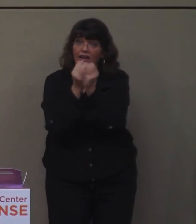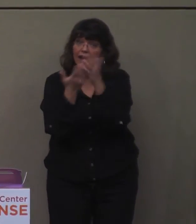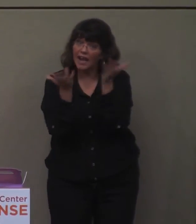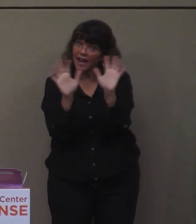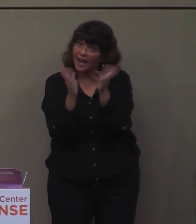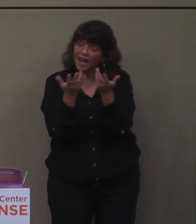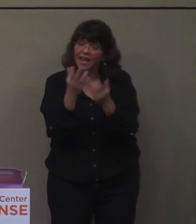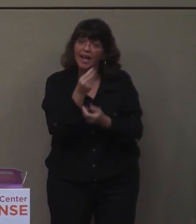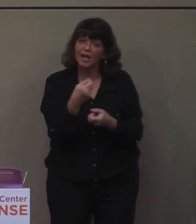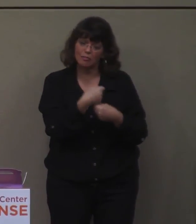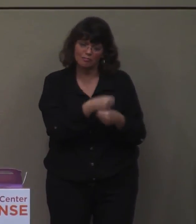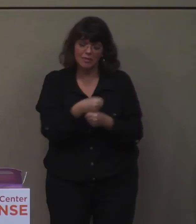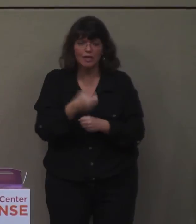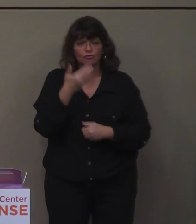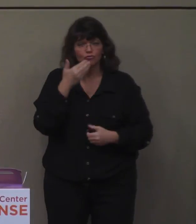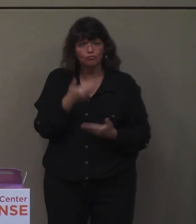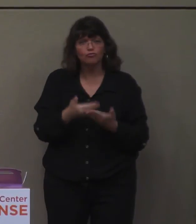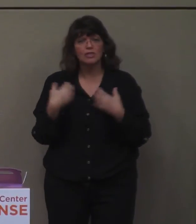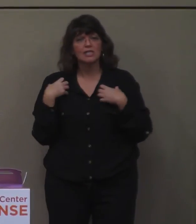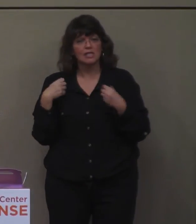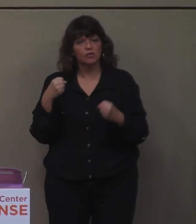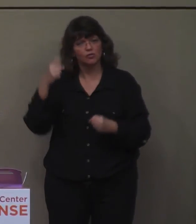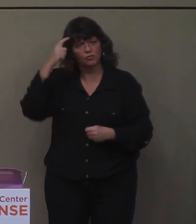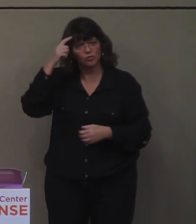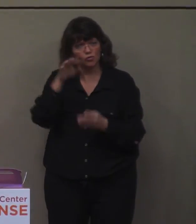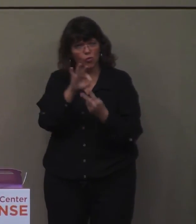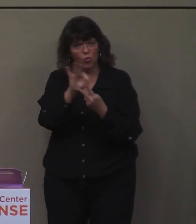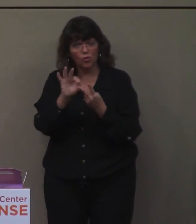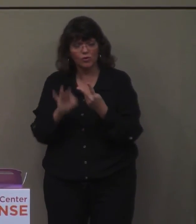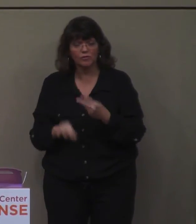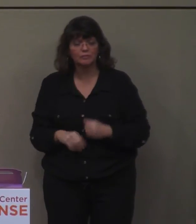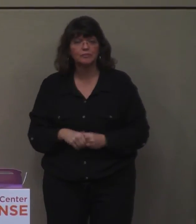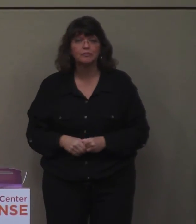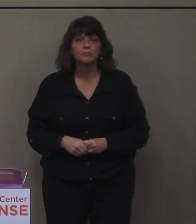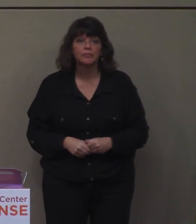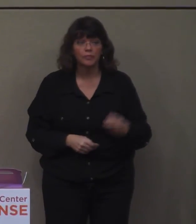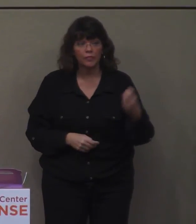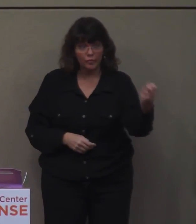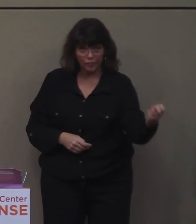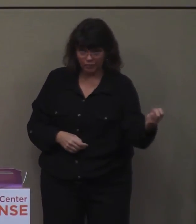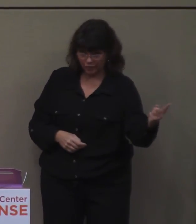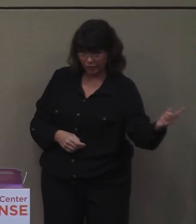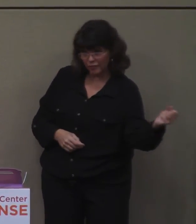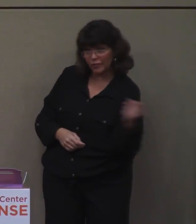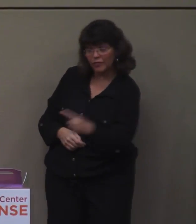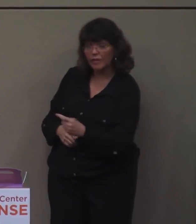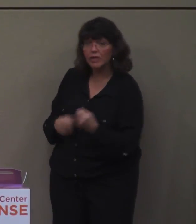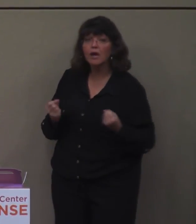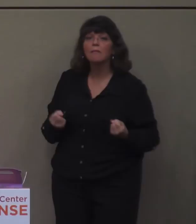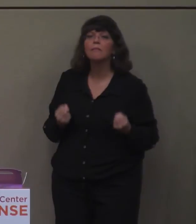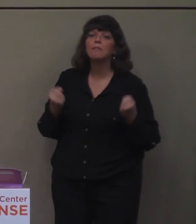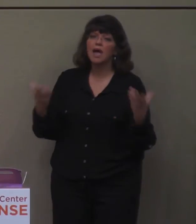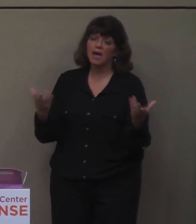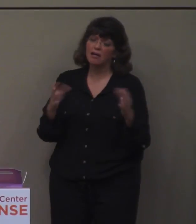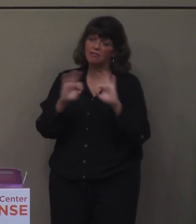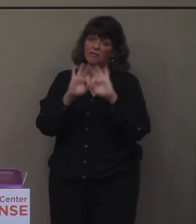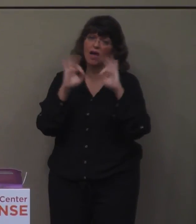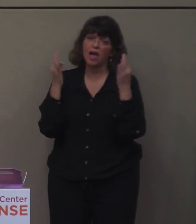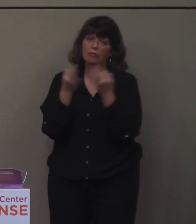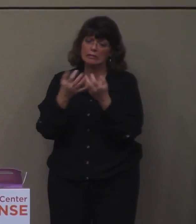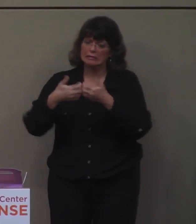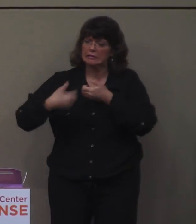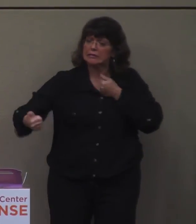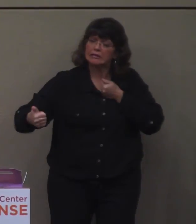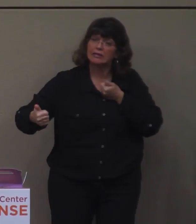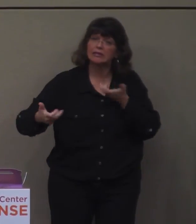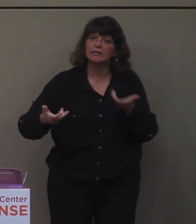So. Another question we have is, a lot of families are separated right now. Right. Aunts and uncles that unfortunately